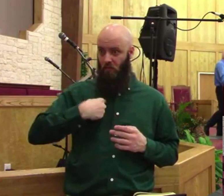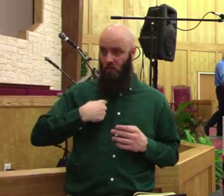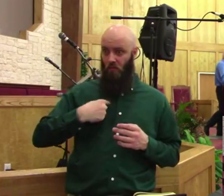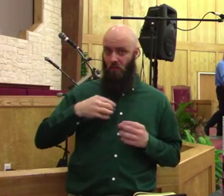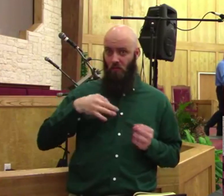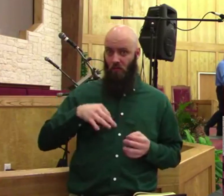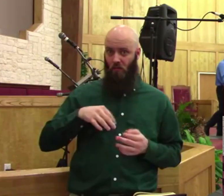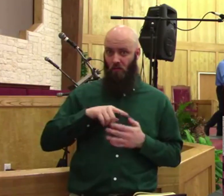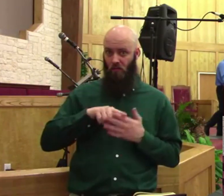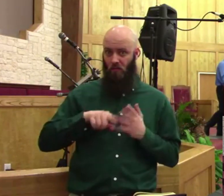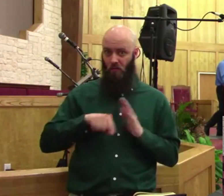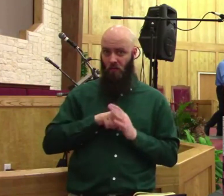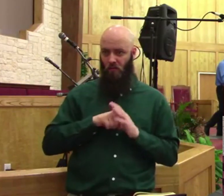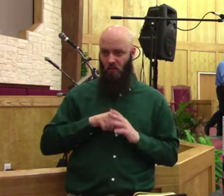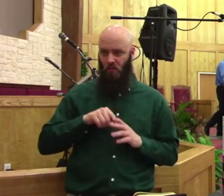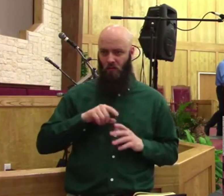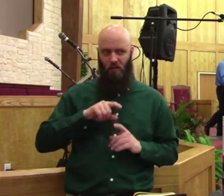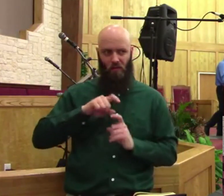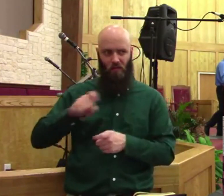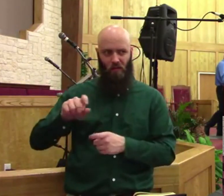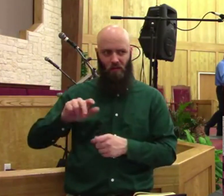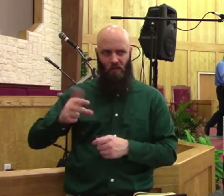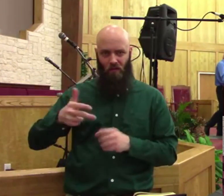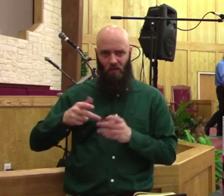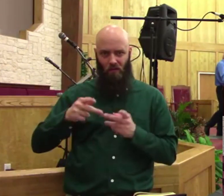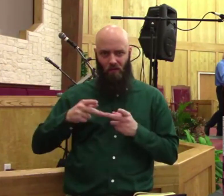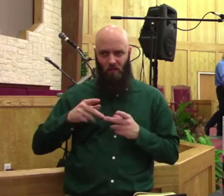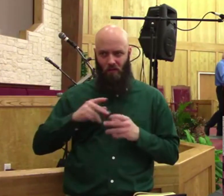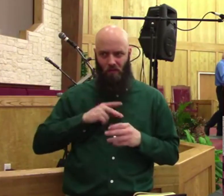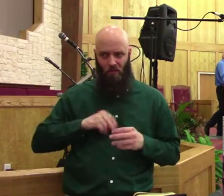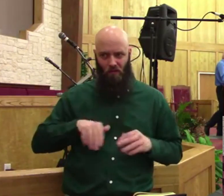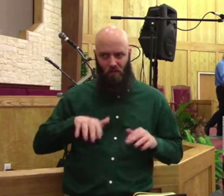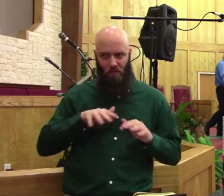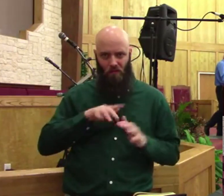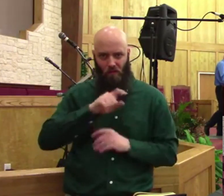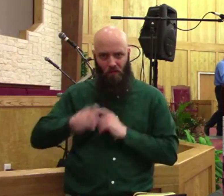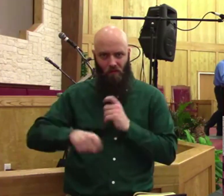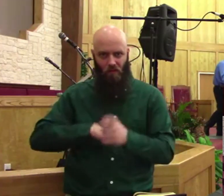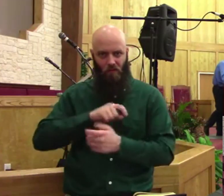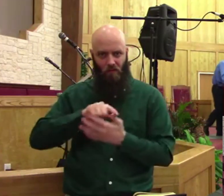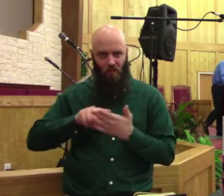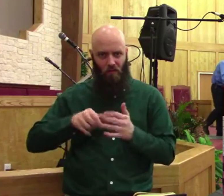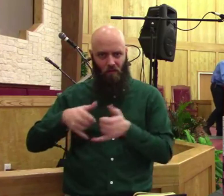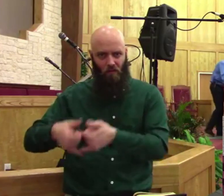him the third place in the kingdom and all these rewards.